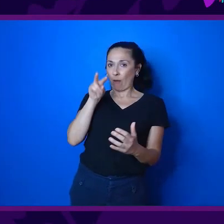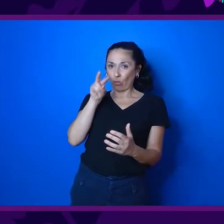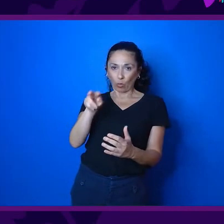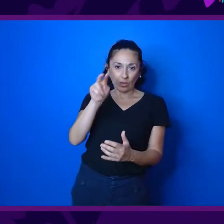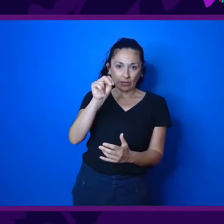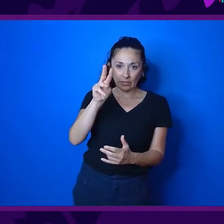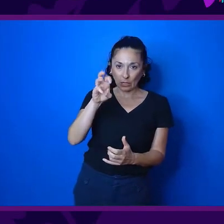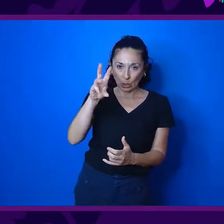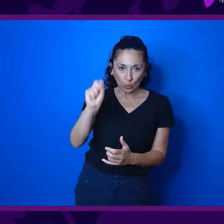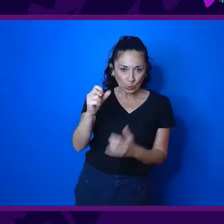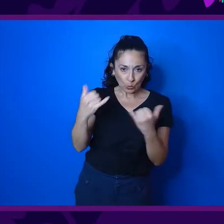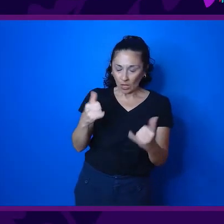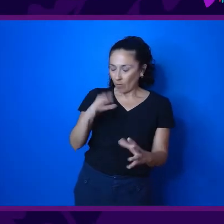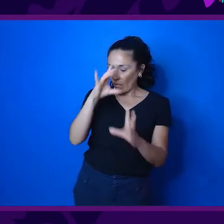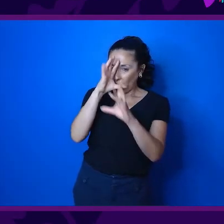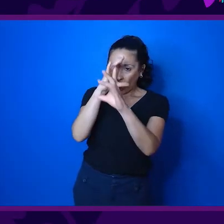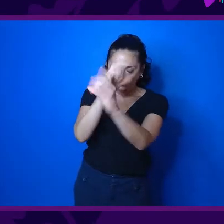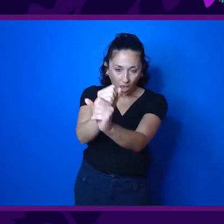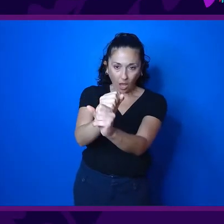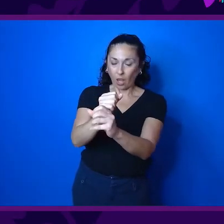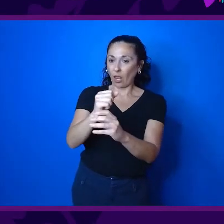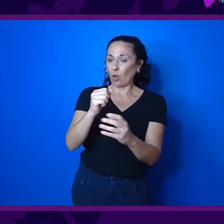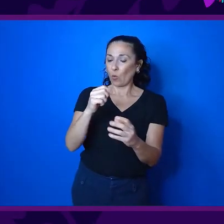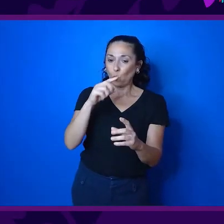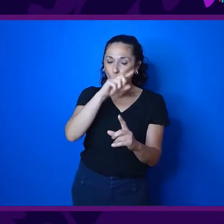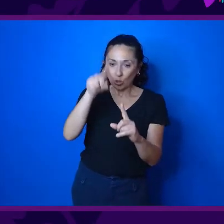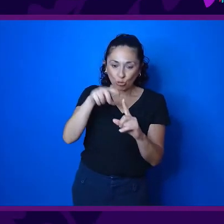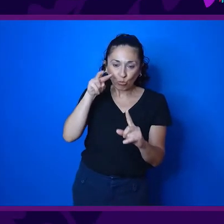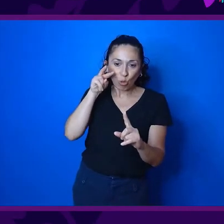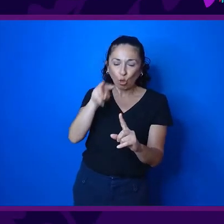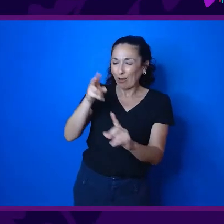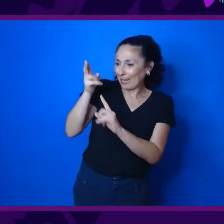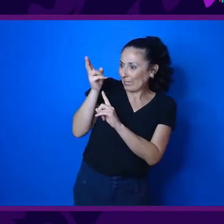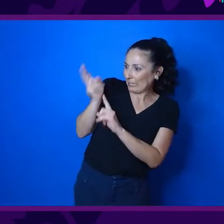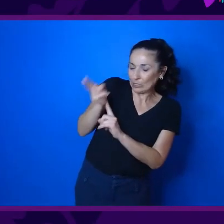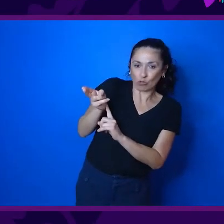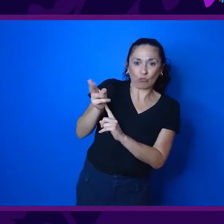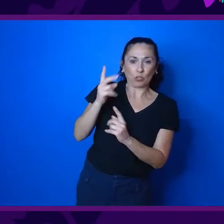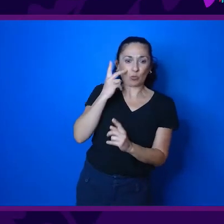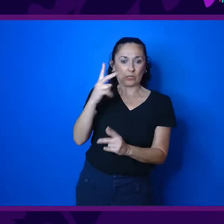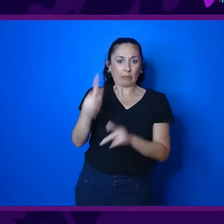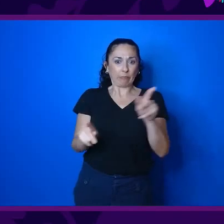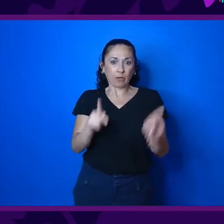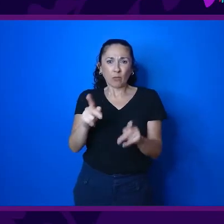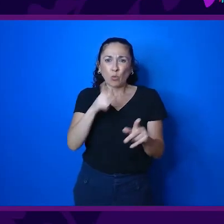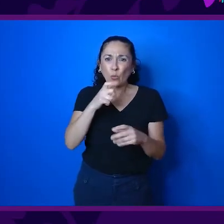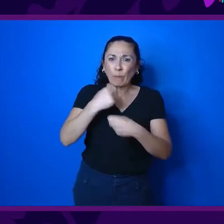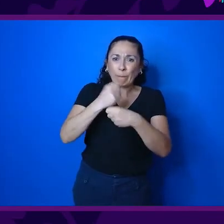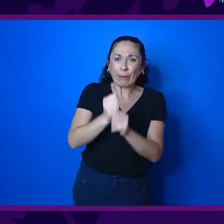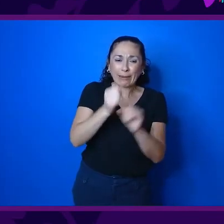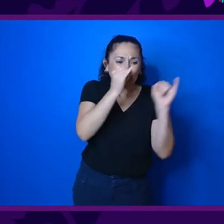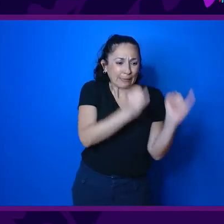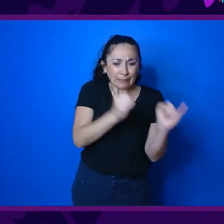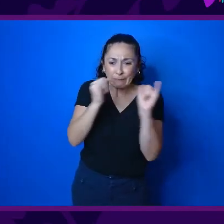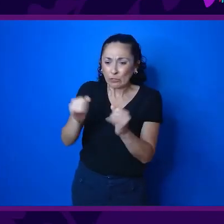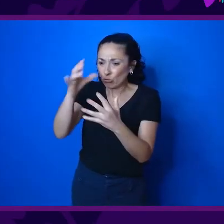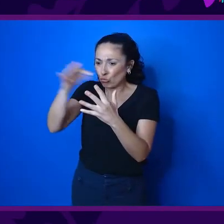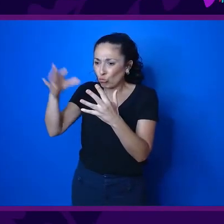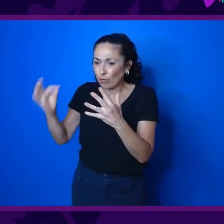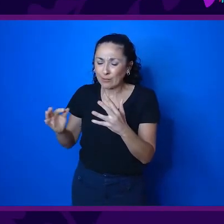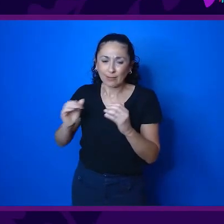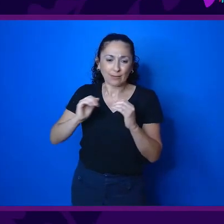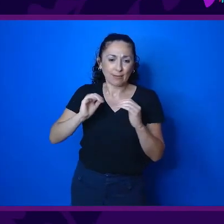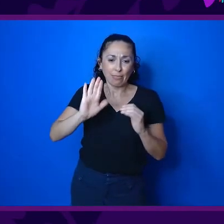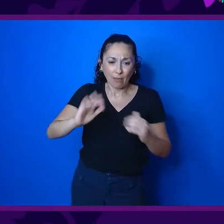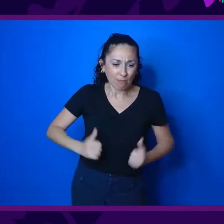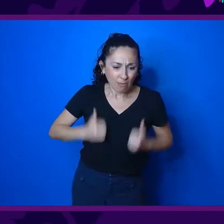so caught up in is when you get to look at history and you get to see people making these individual choices in their life, not knowing